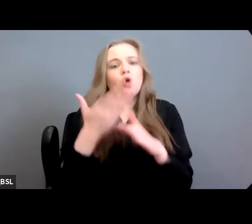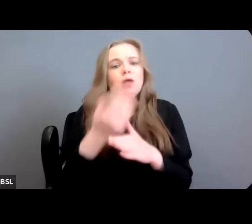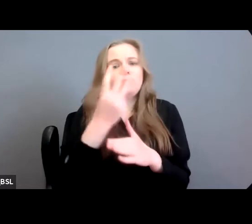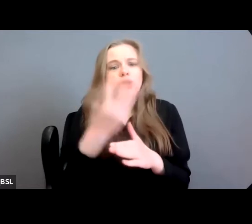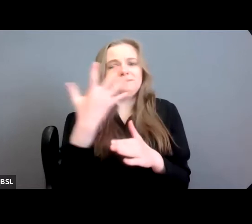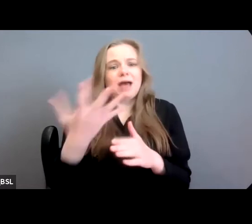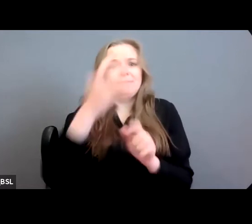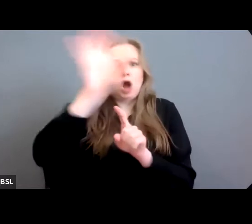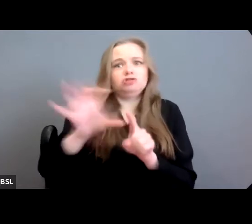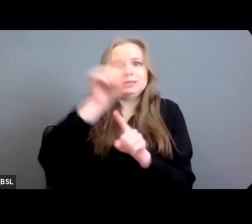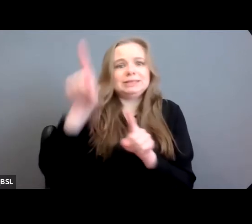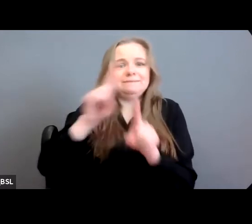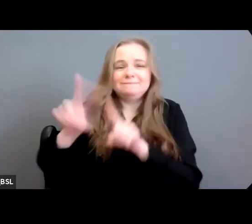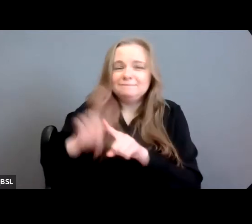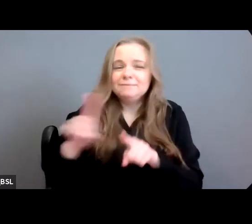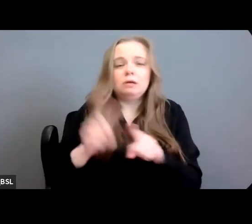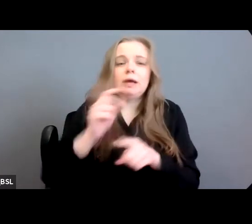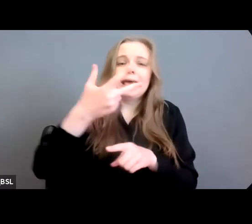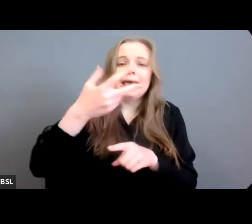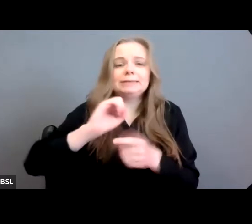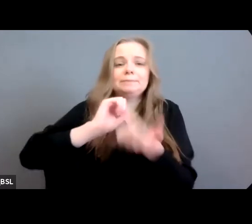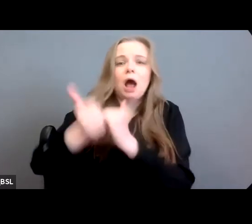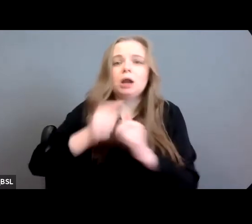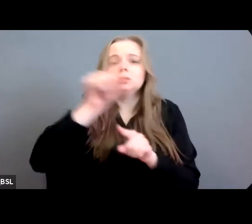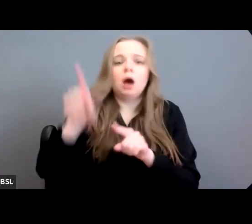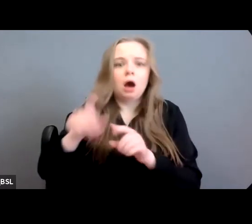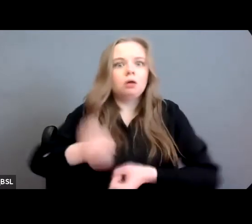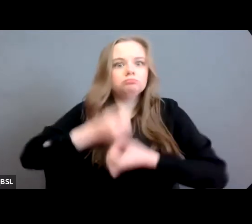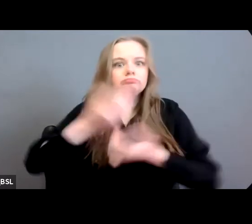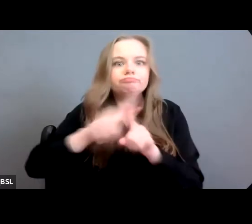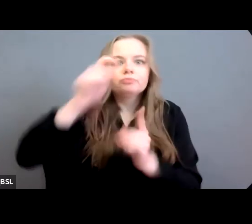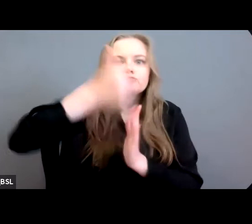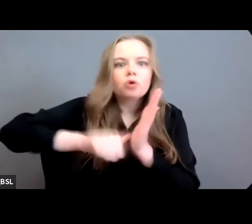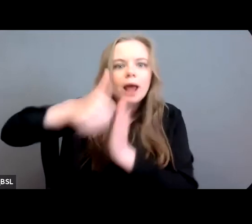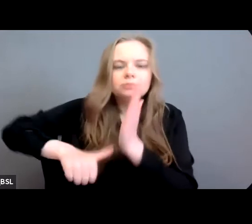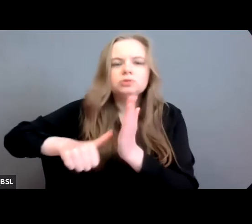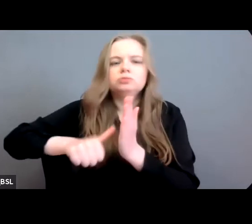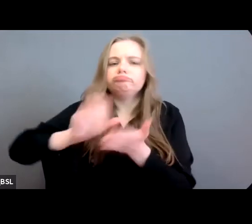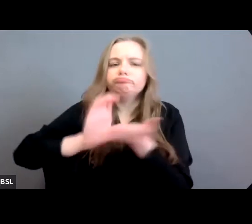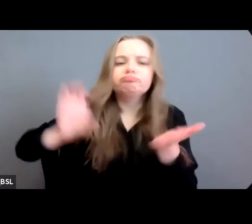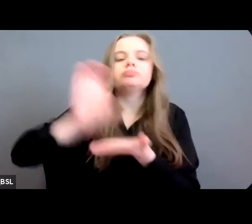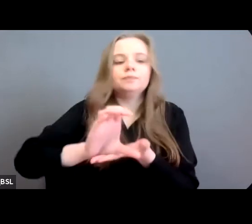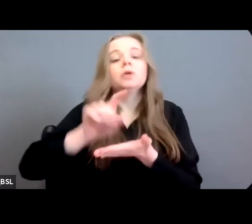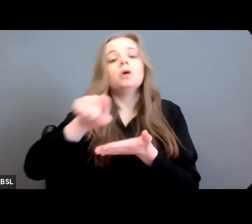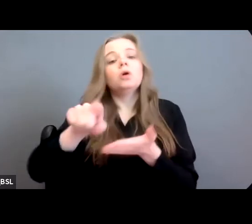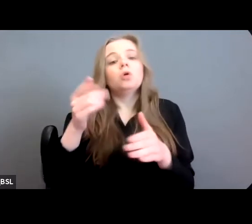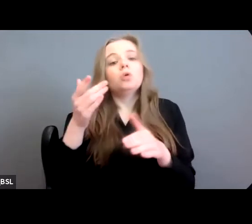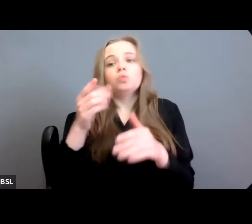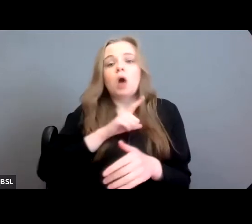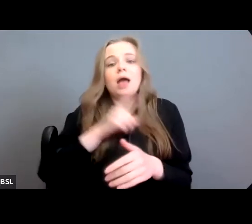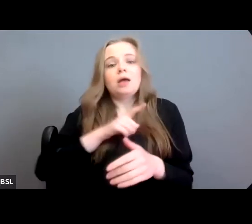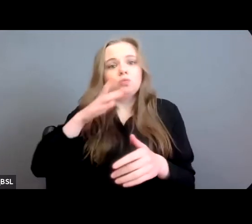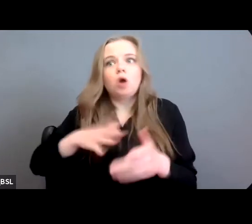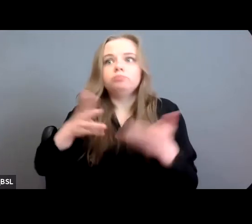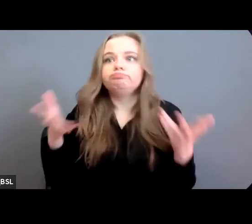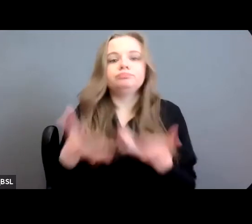80 partners delivering programmes of about £50 million in total. And we do that to drive disability innovation for a